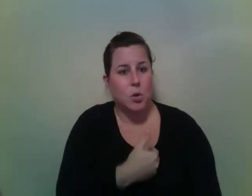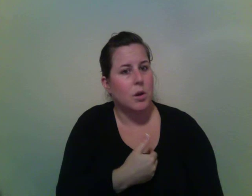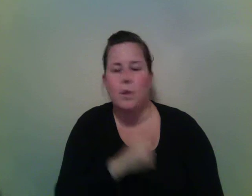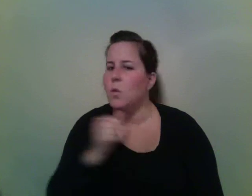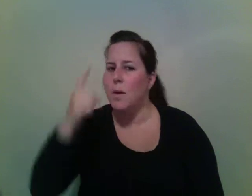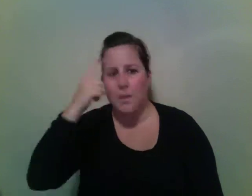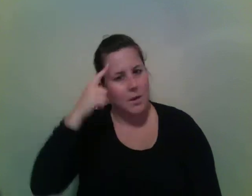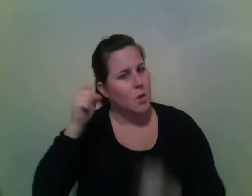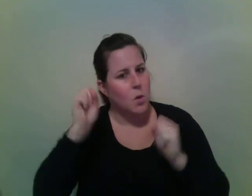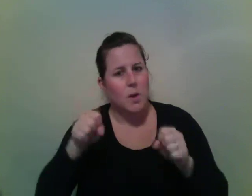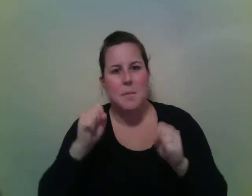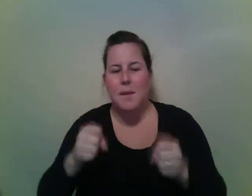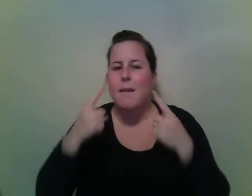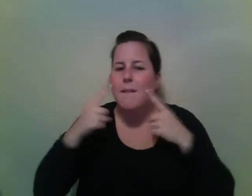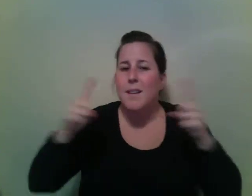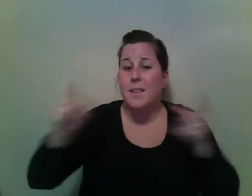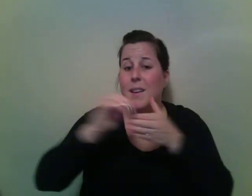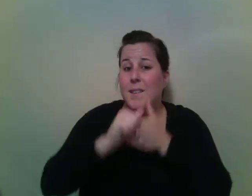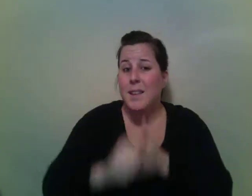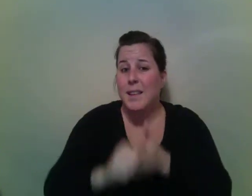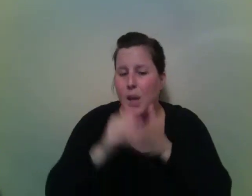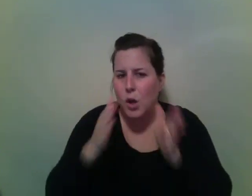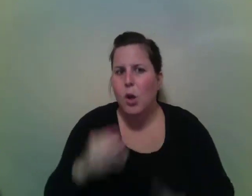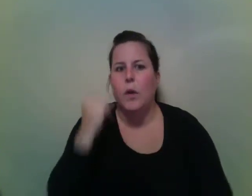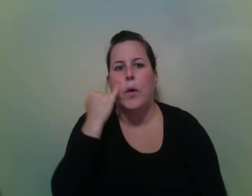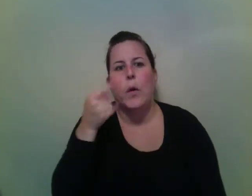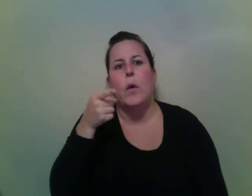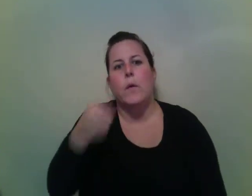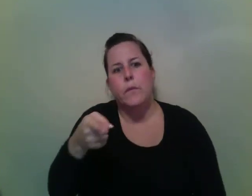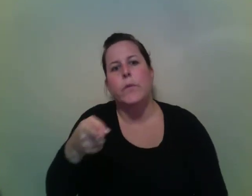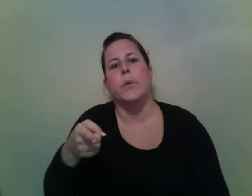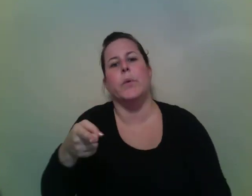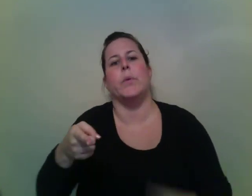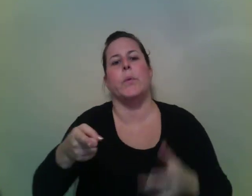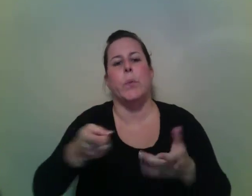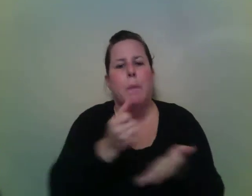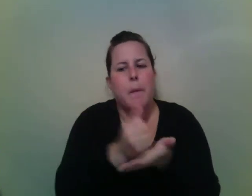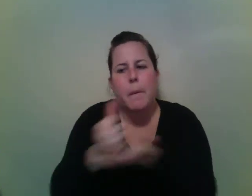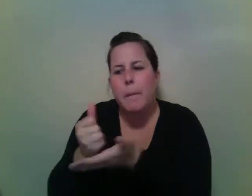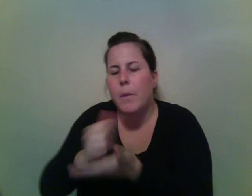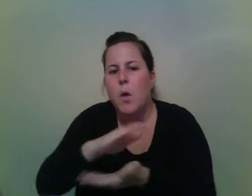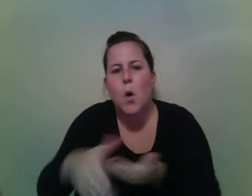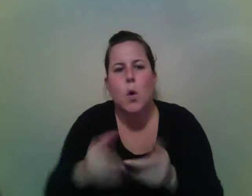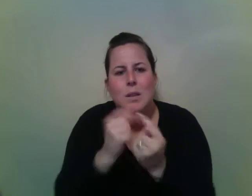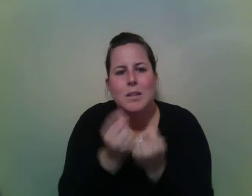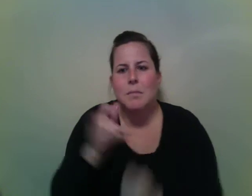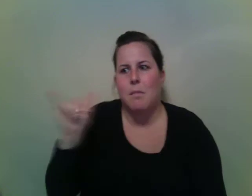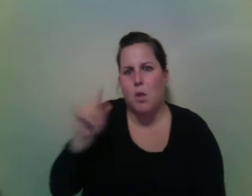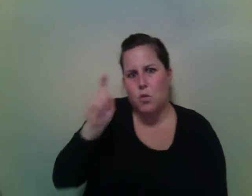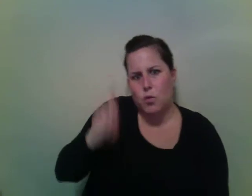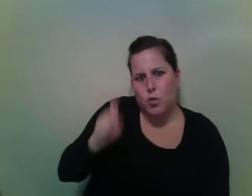you can be an effective leader if you are pouring into each and every one of your members like you should be. Because if I